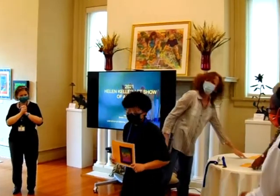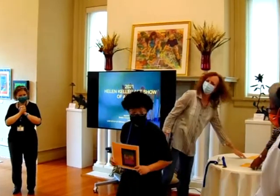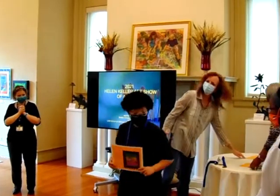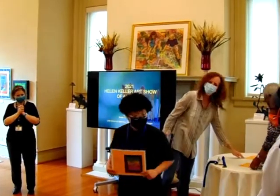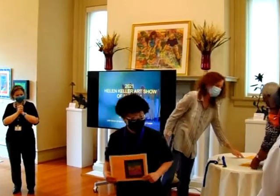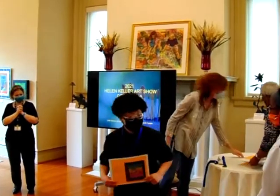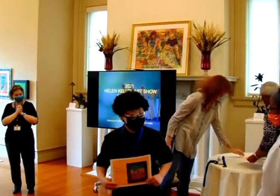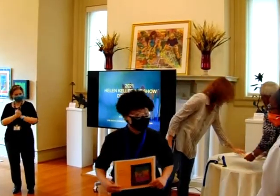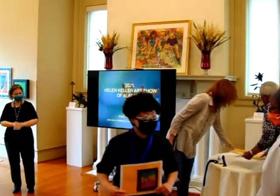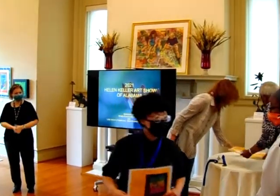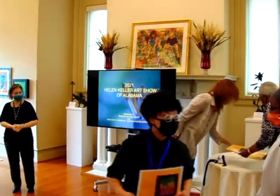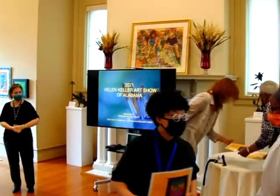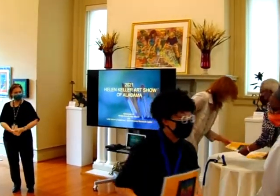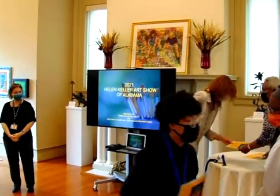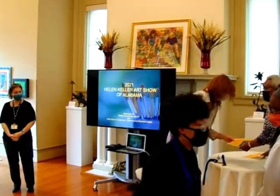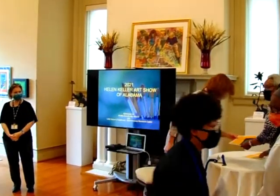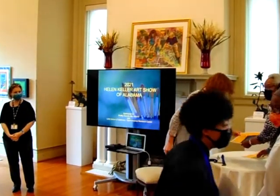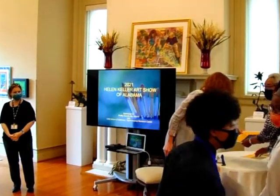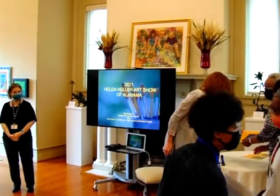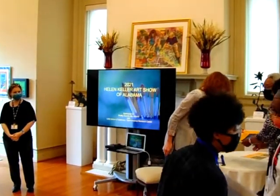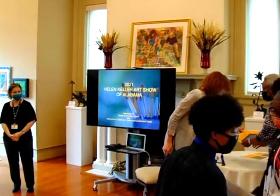Thank you.